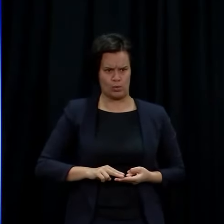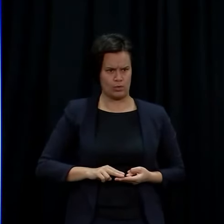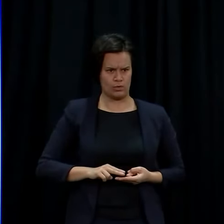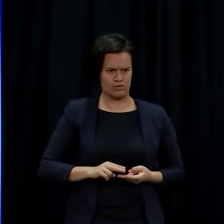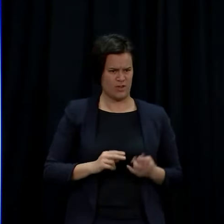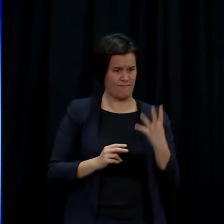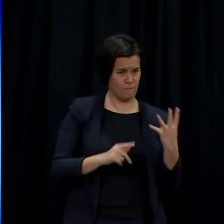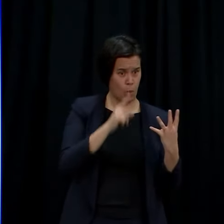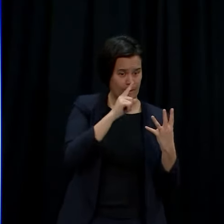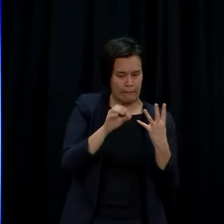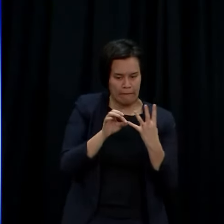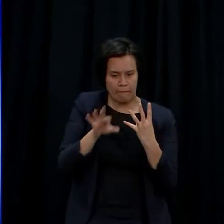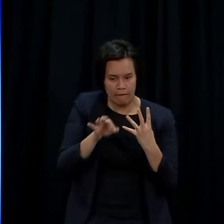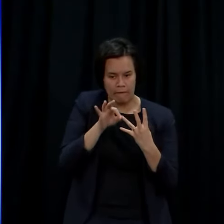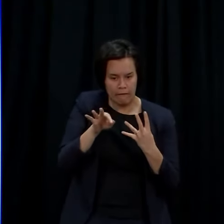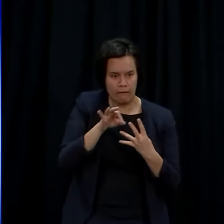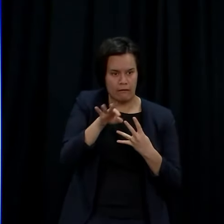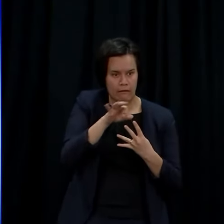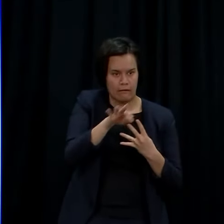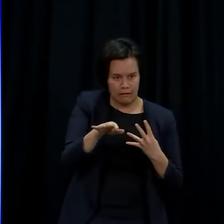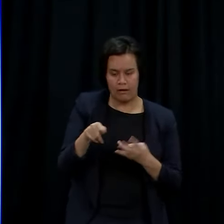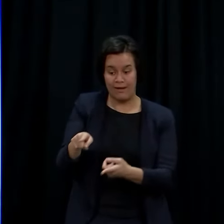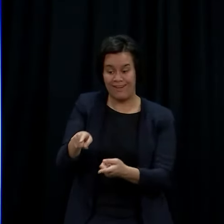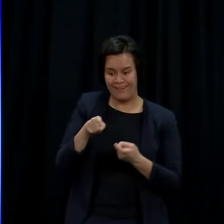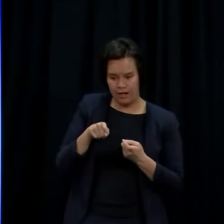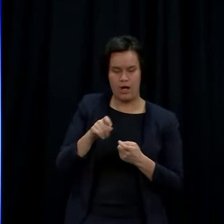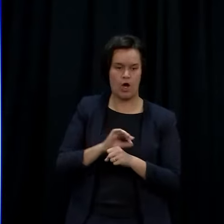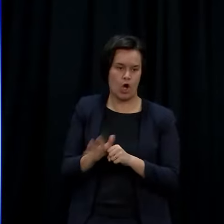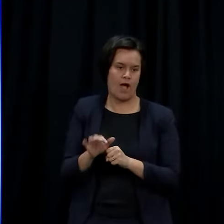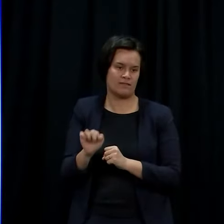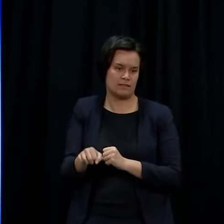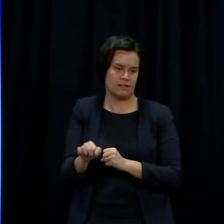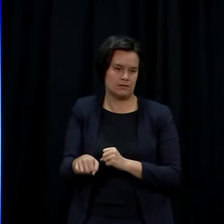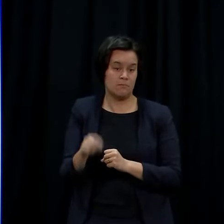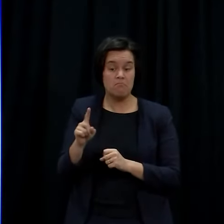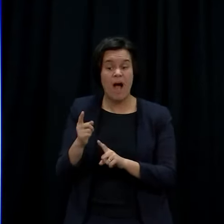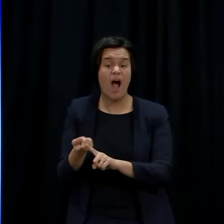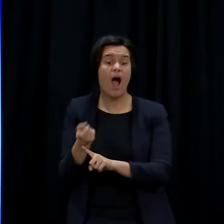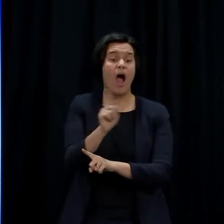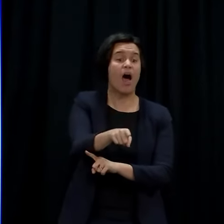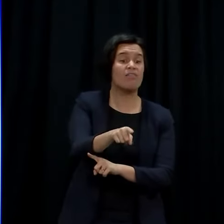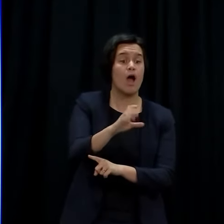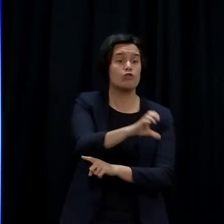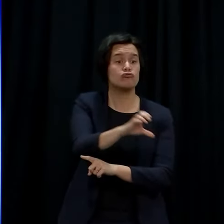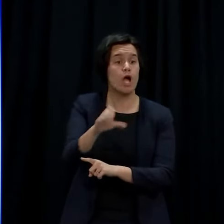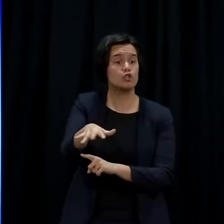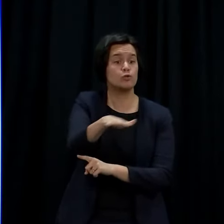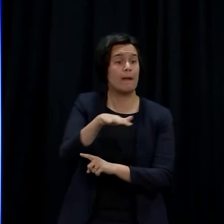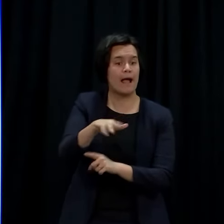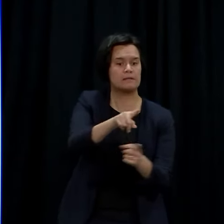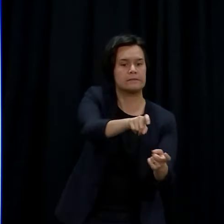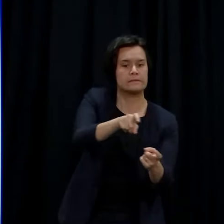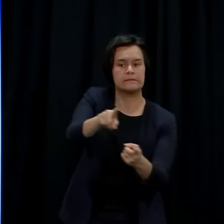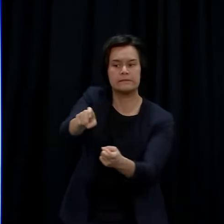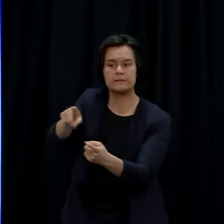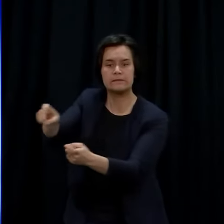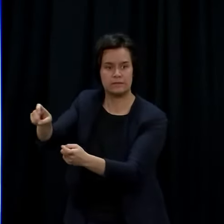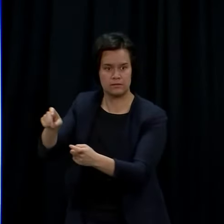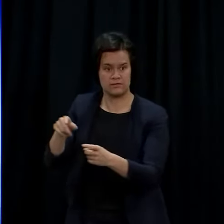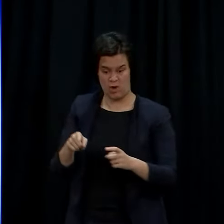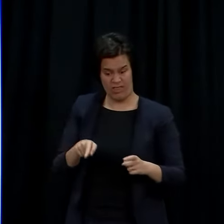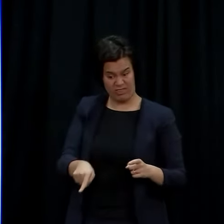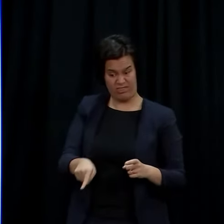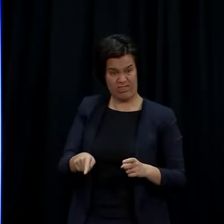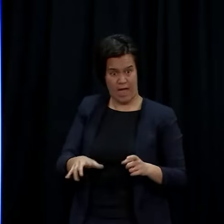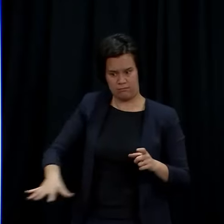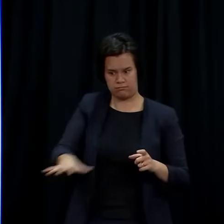number of pump stations, we are able to really rule out that there are not other cases in the community that aren't being masked by that result.